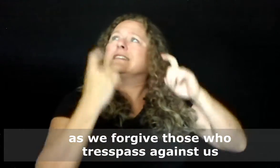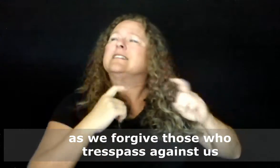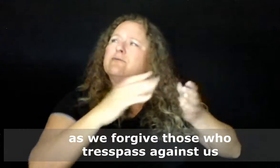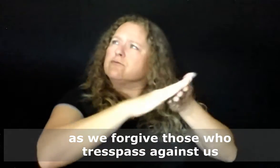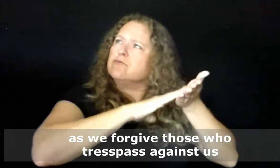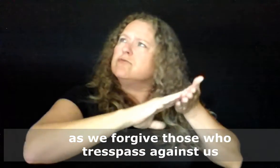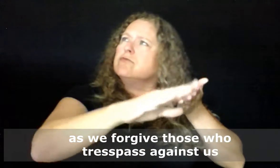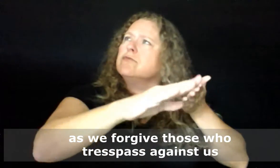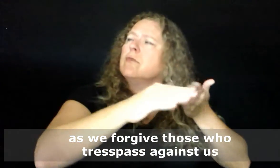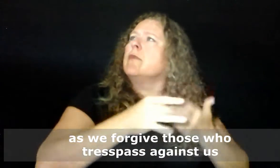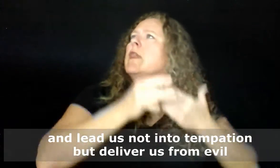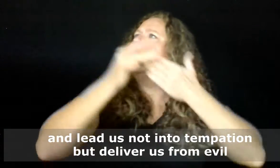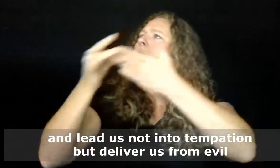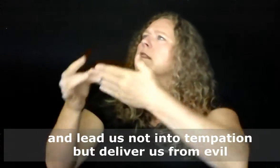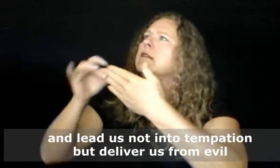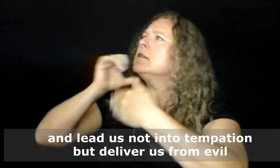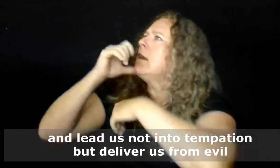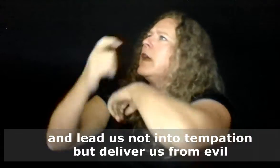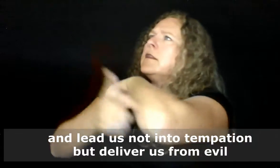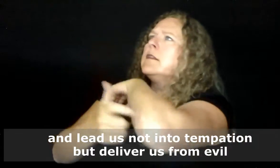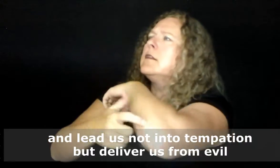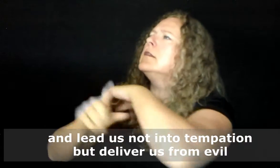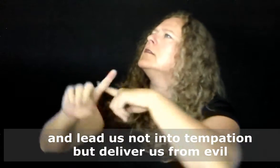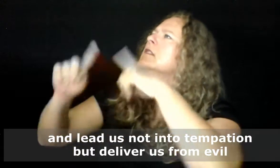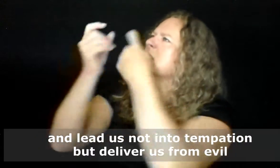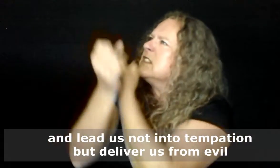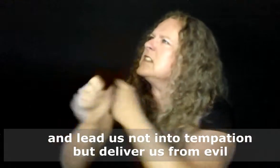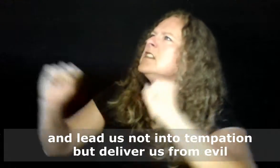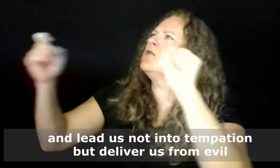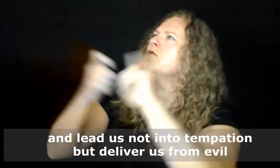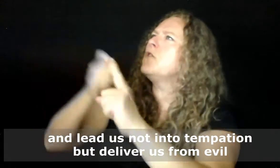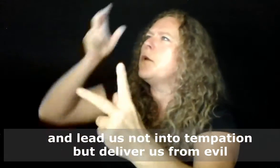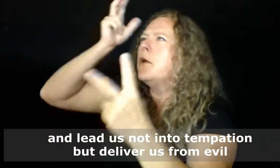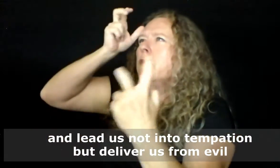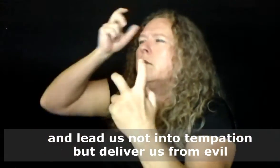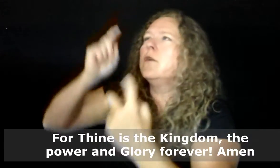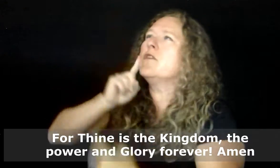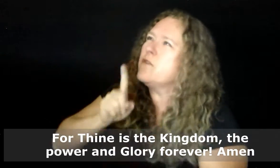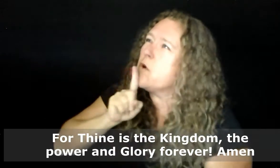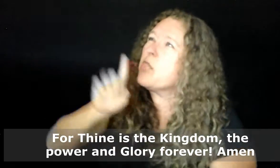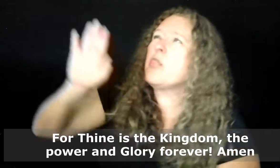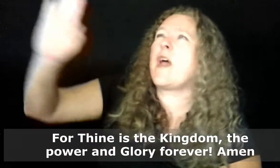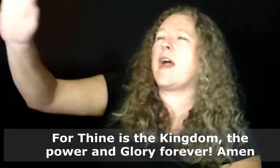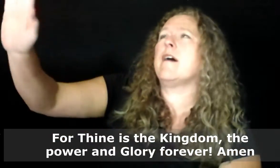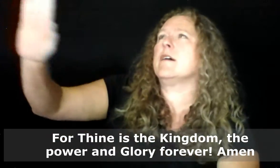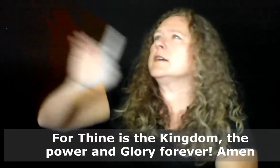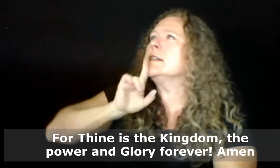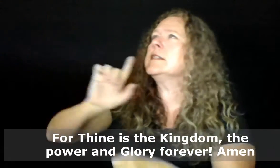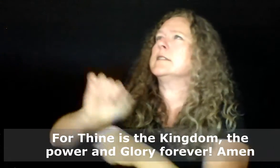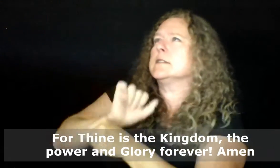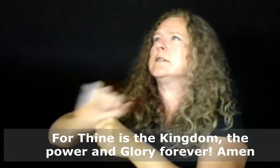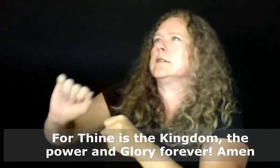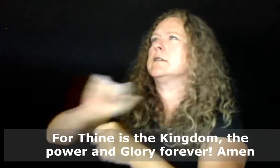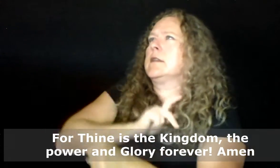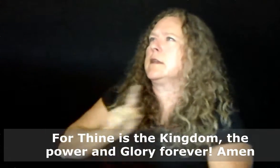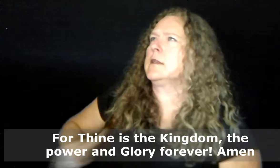not into temptation, but deliver us from evil. For thine is the kingdom, and the power, our Father,